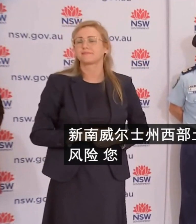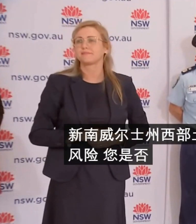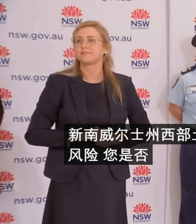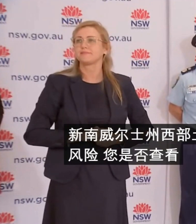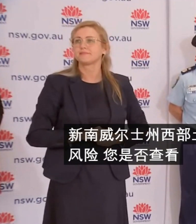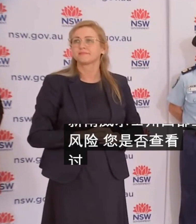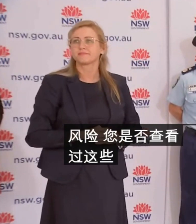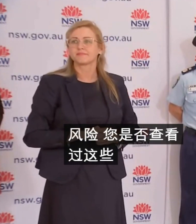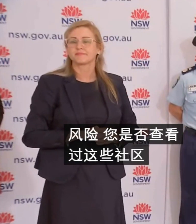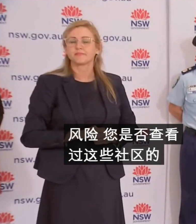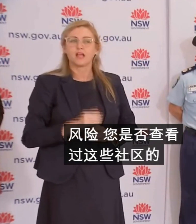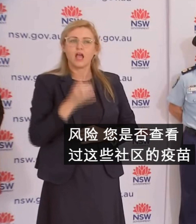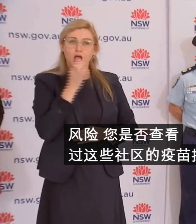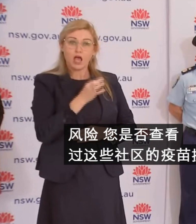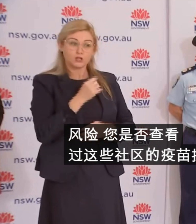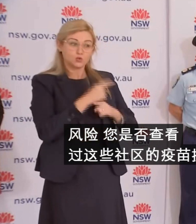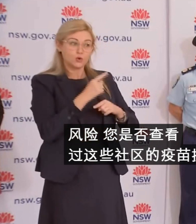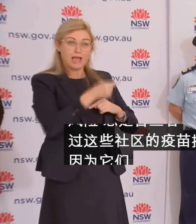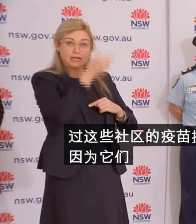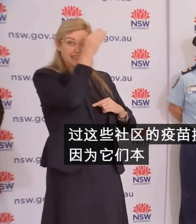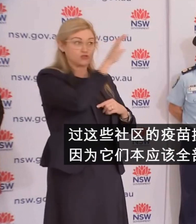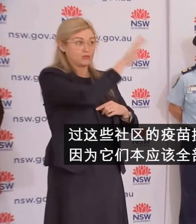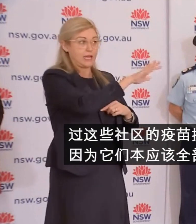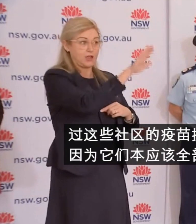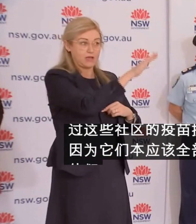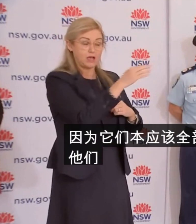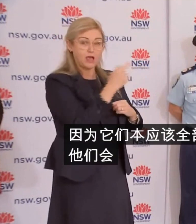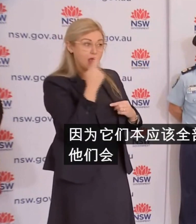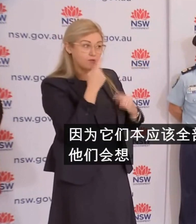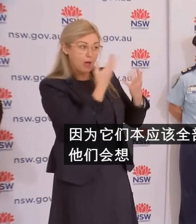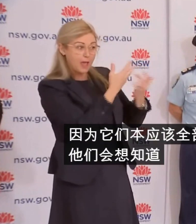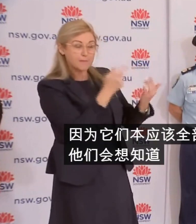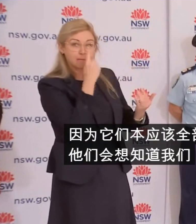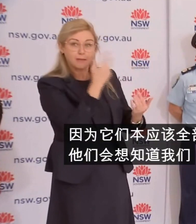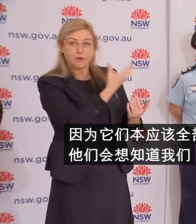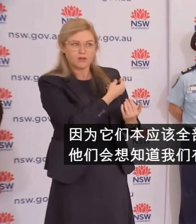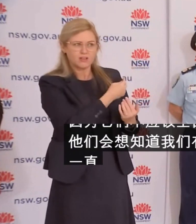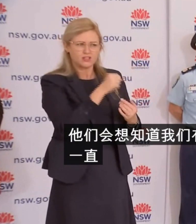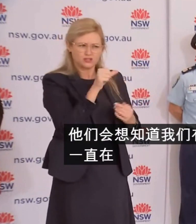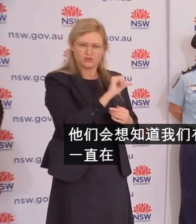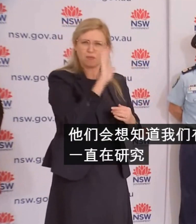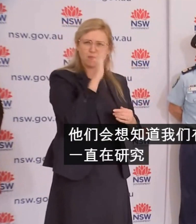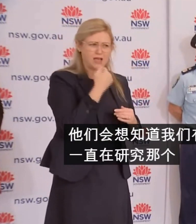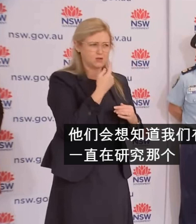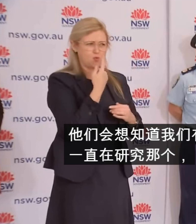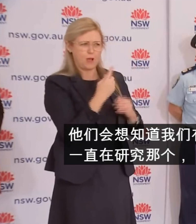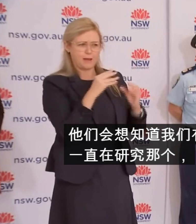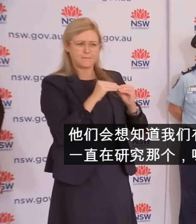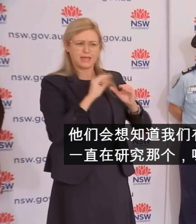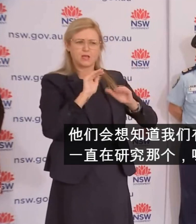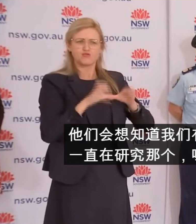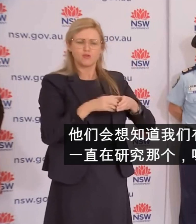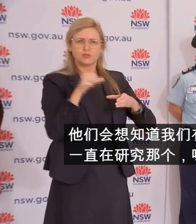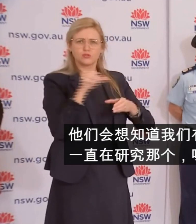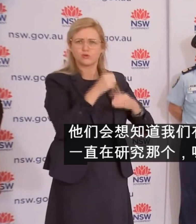Wales, have you looked at the vaccination rates in those communities? Because they should have all been done, they were 1B. Exactly, yeah. We have been looking at that, and